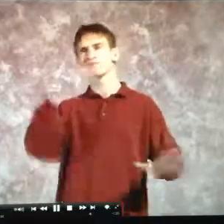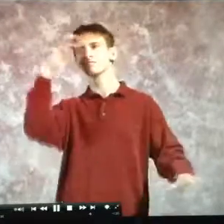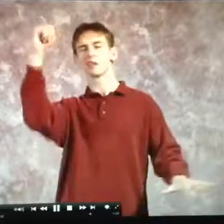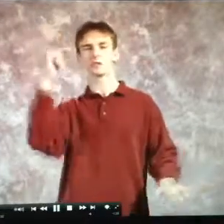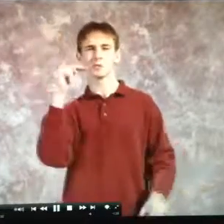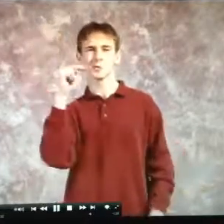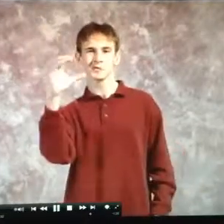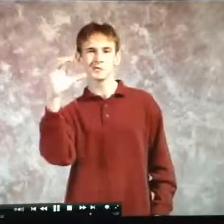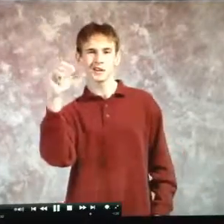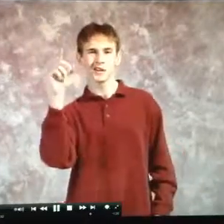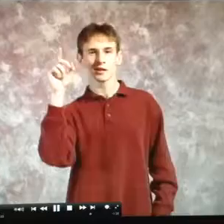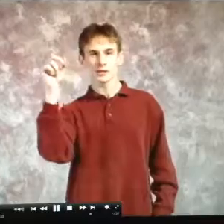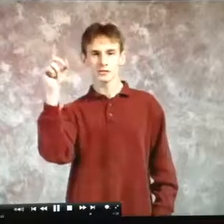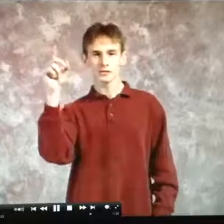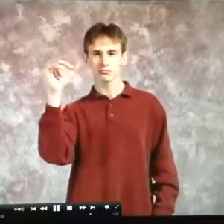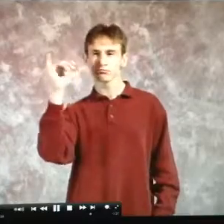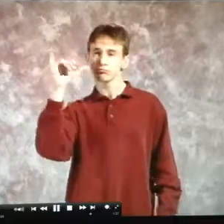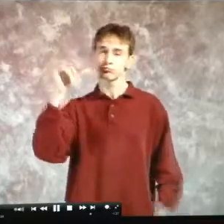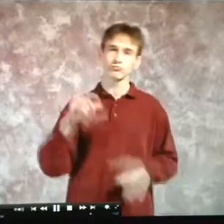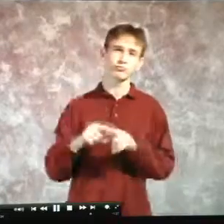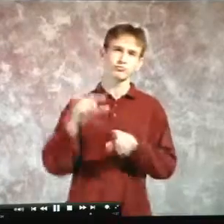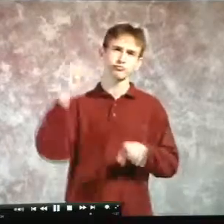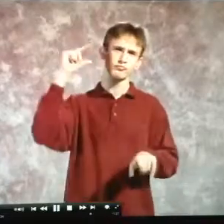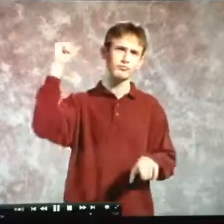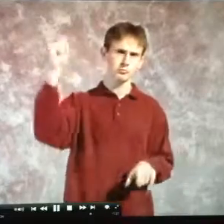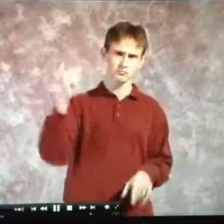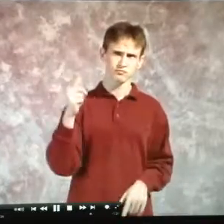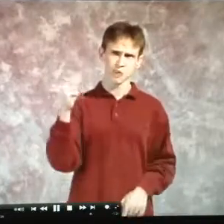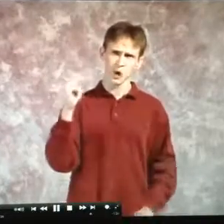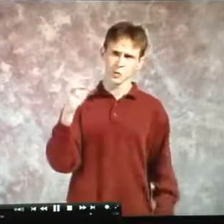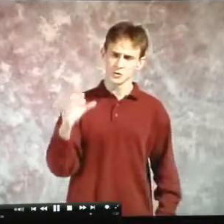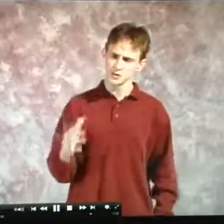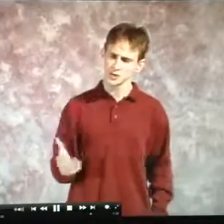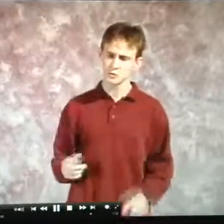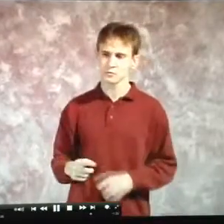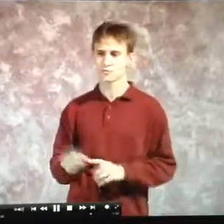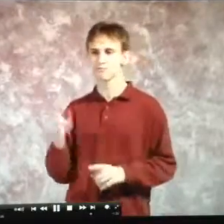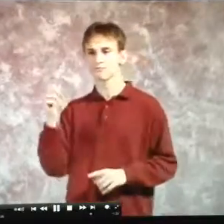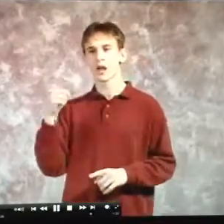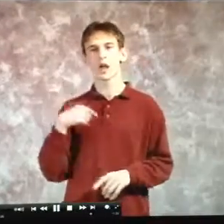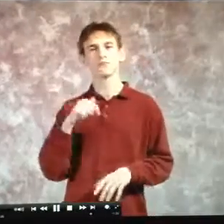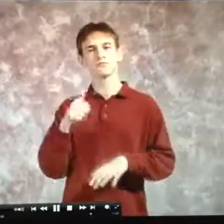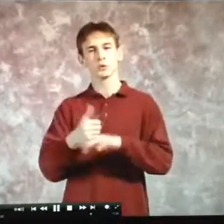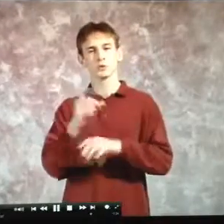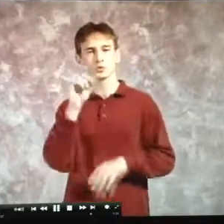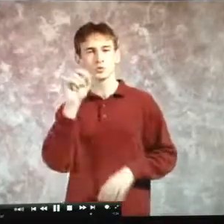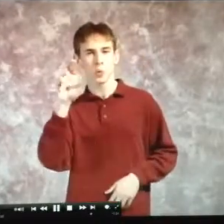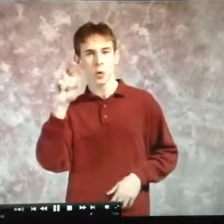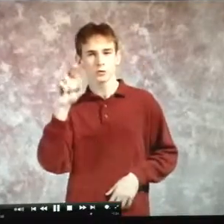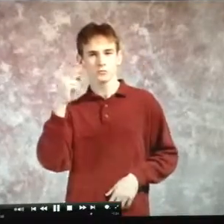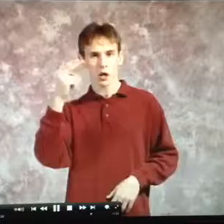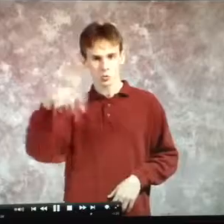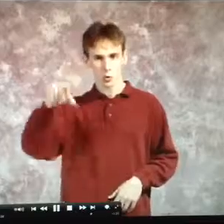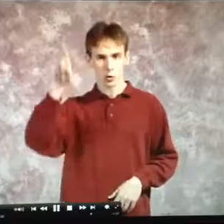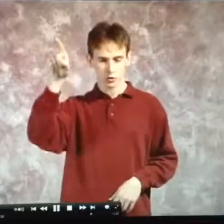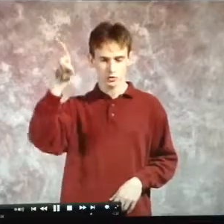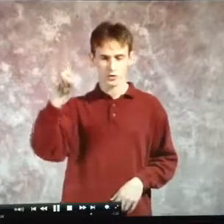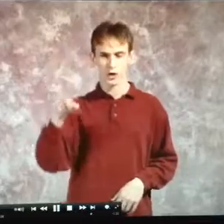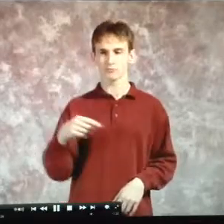The next day we took off. We went to North Carolina. It was pretty far drive. That was